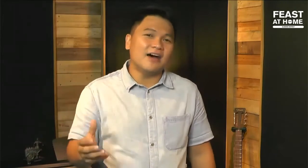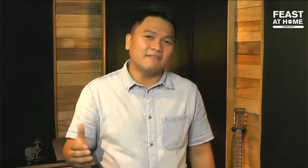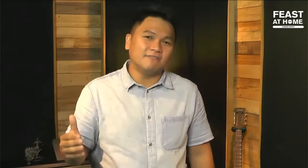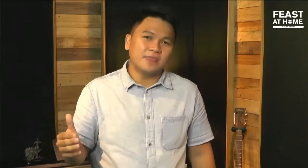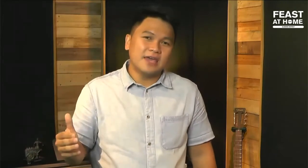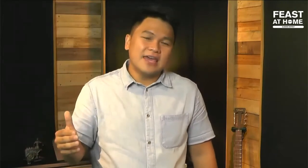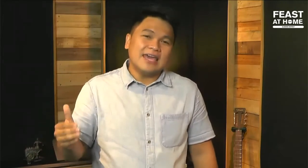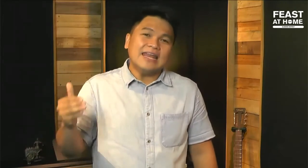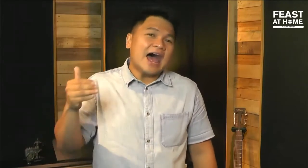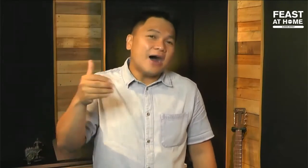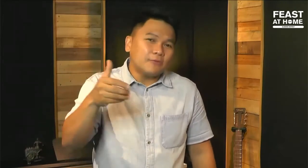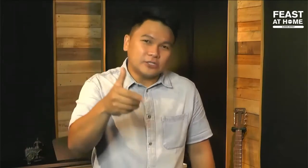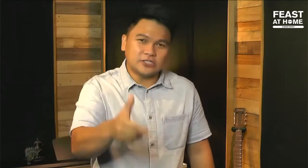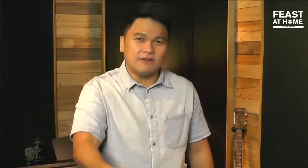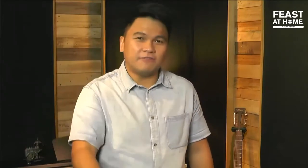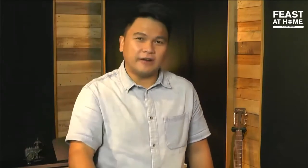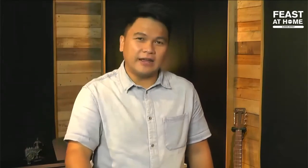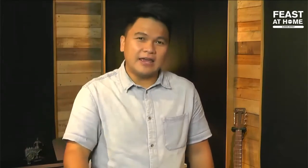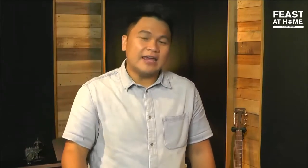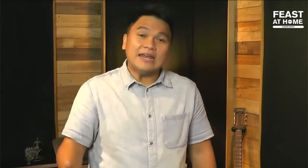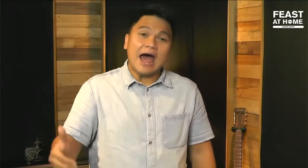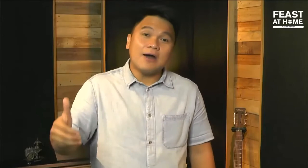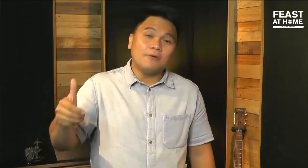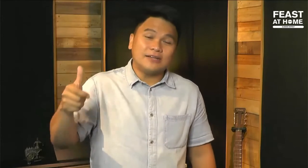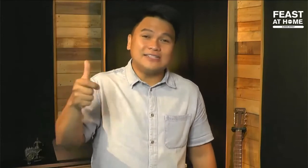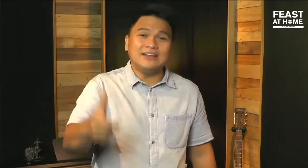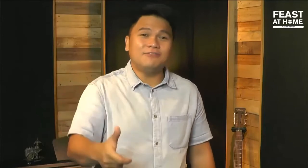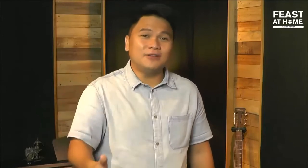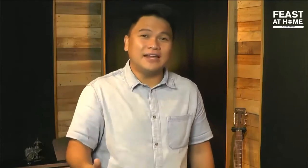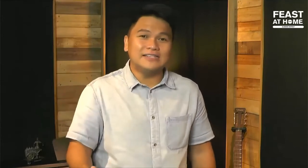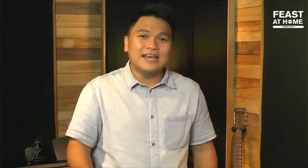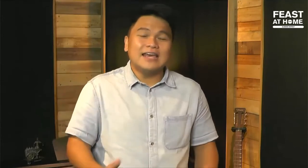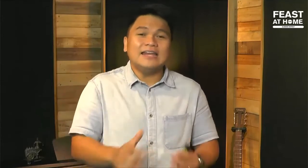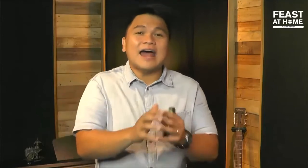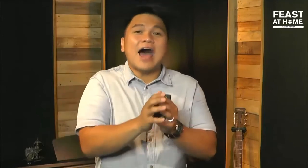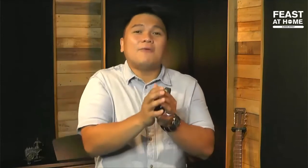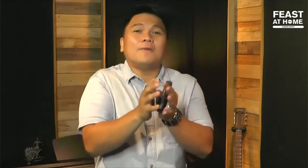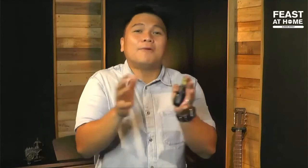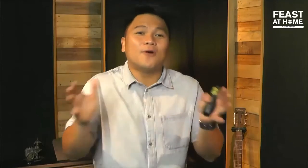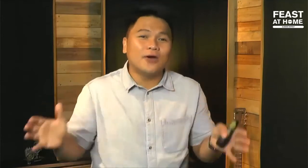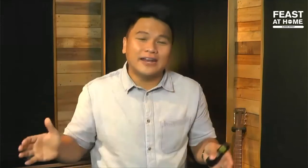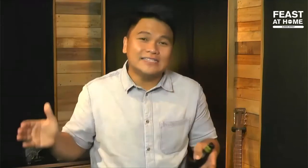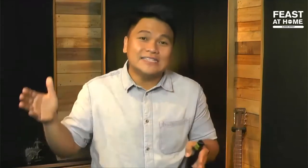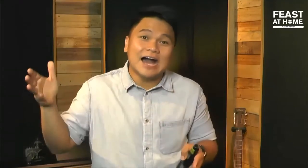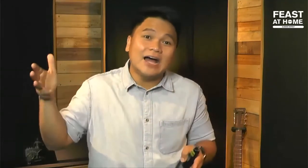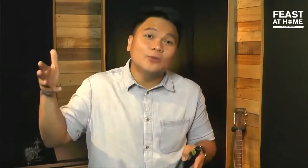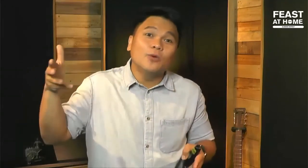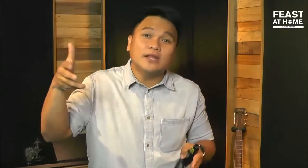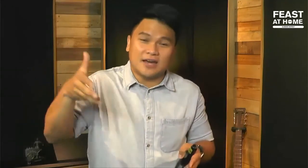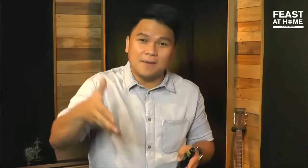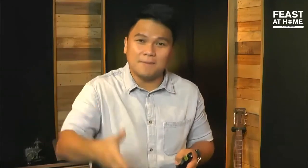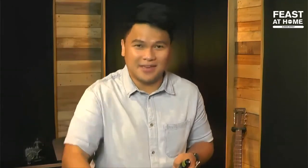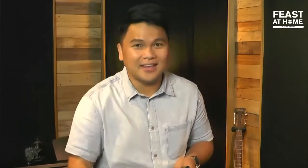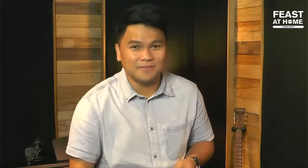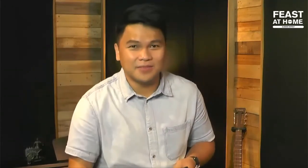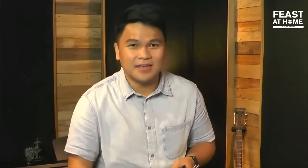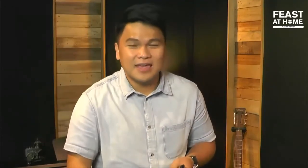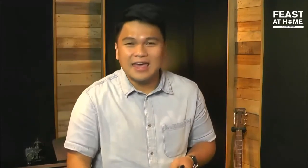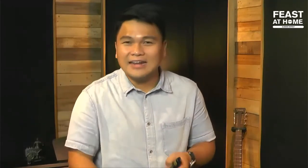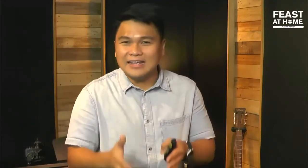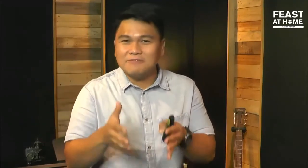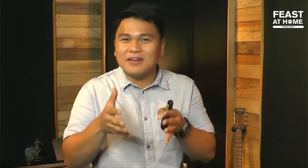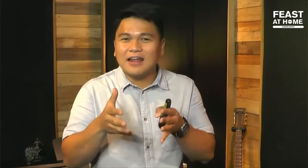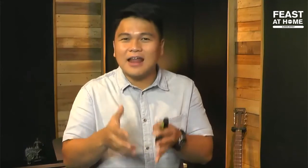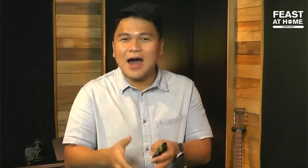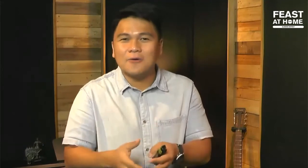His love. In our suffering, in our sinfulness, in our brokenness, God will come in